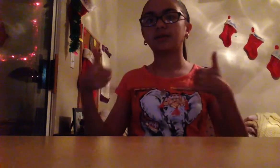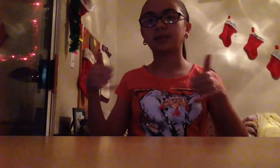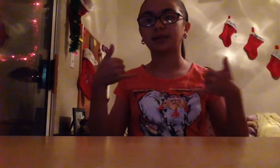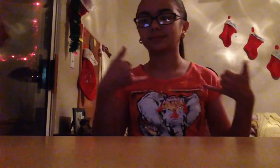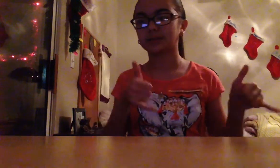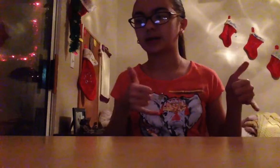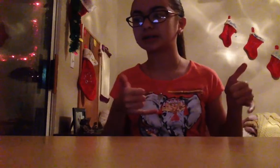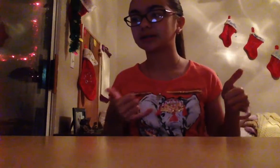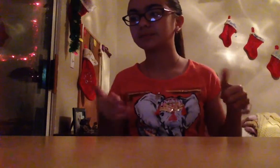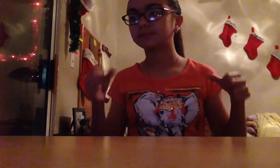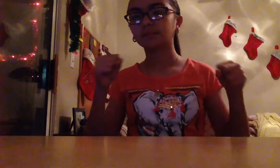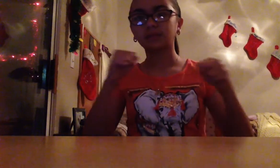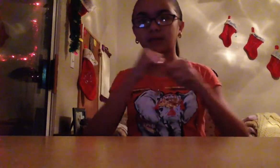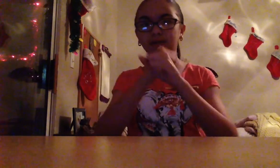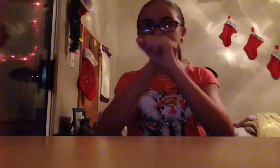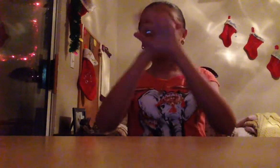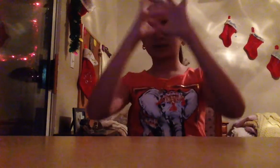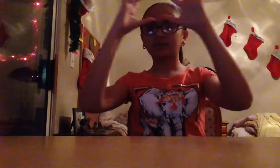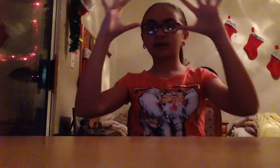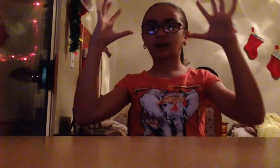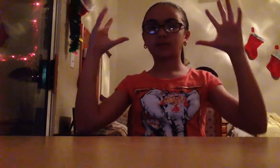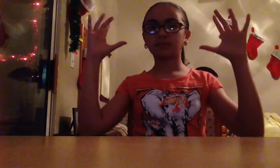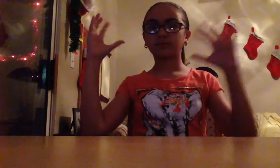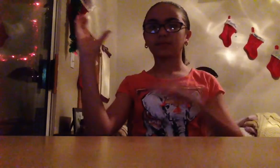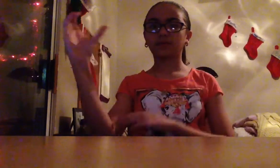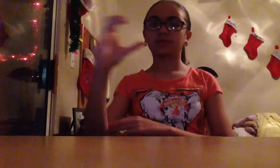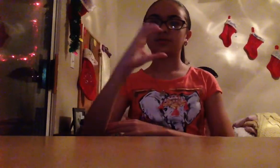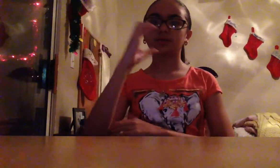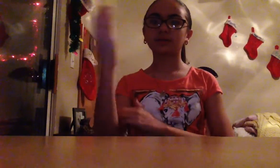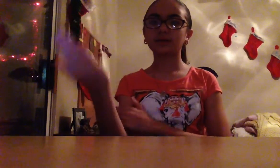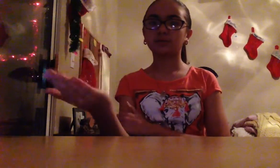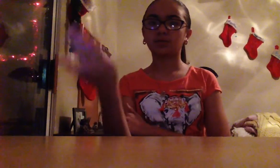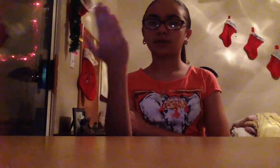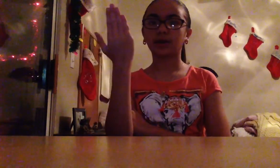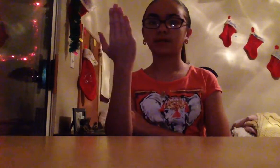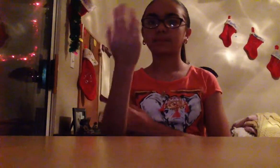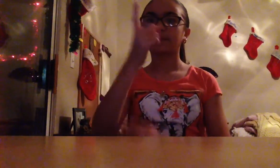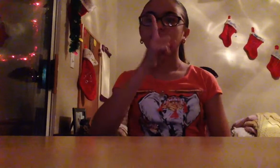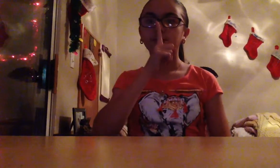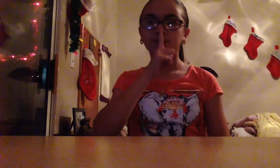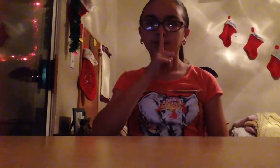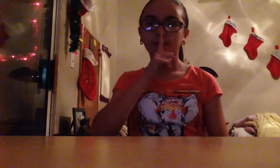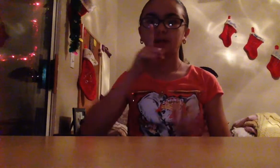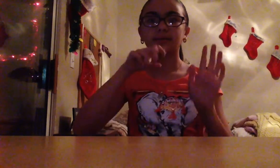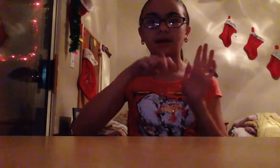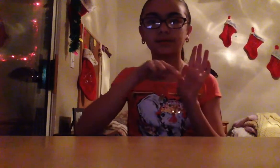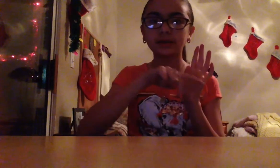him his massage. I can see me now. On Christmas morning. Creeping down the